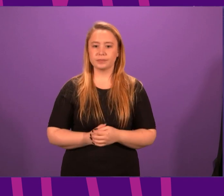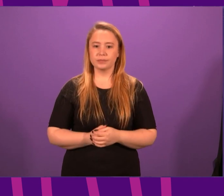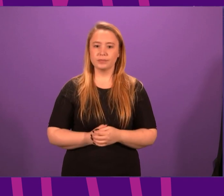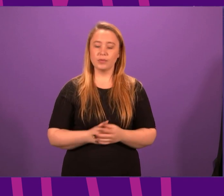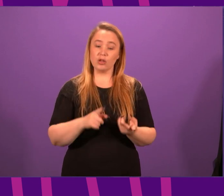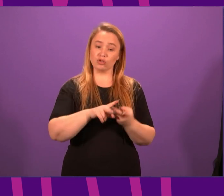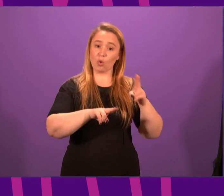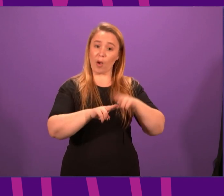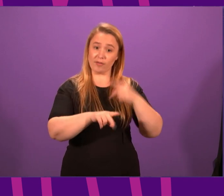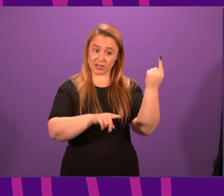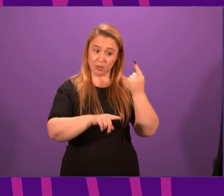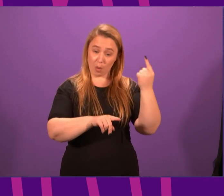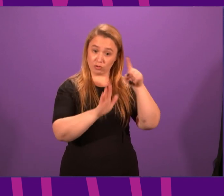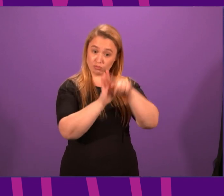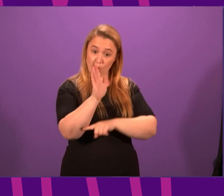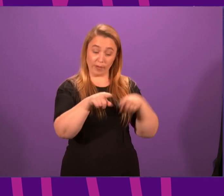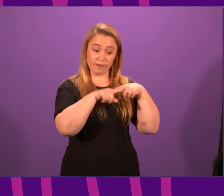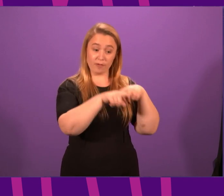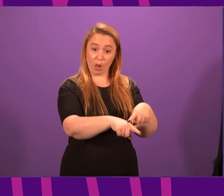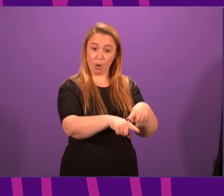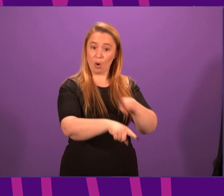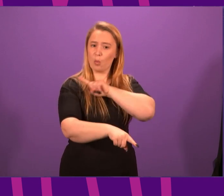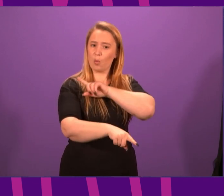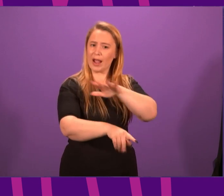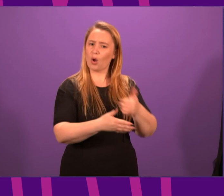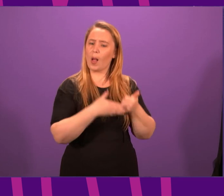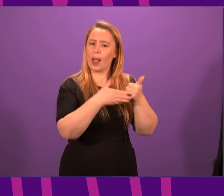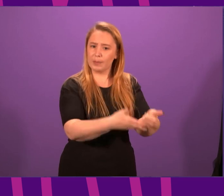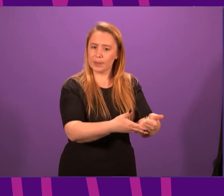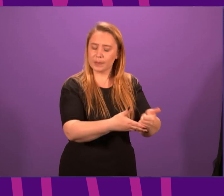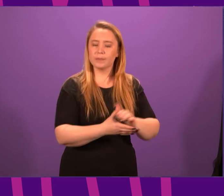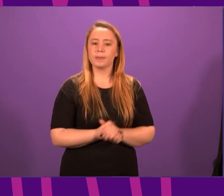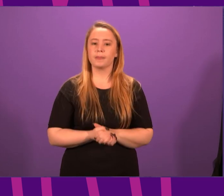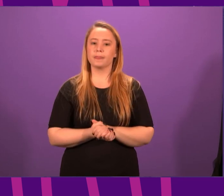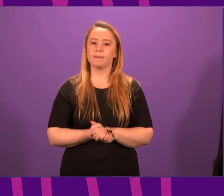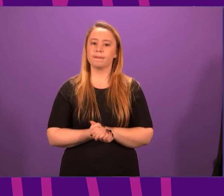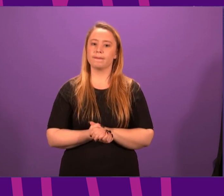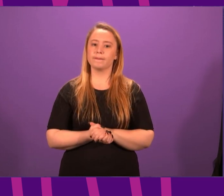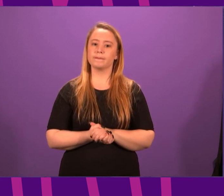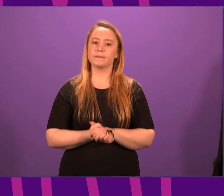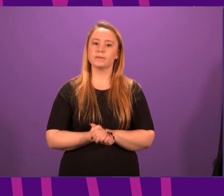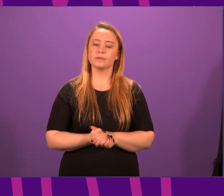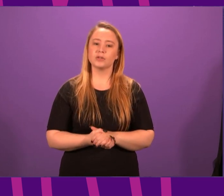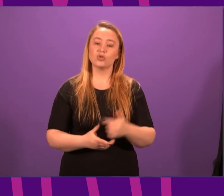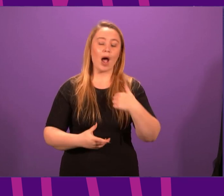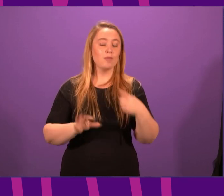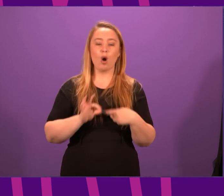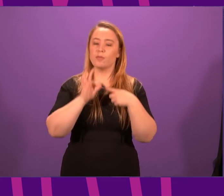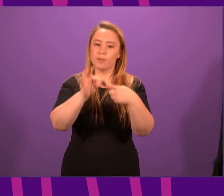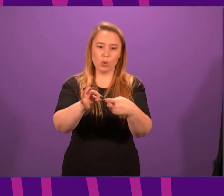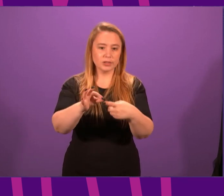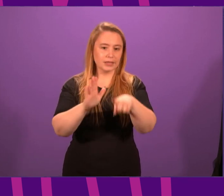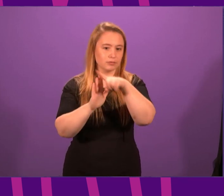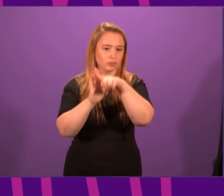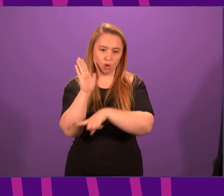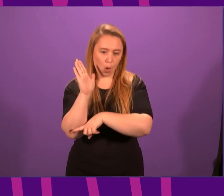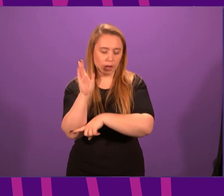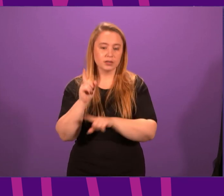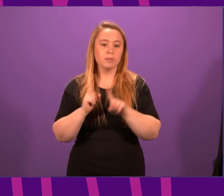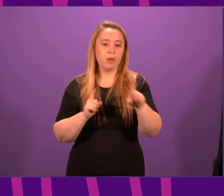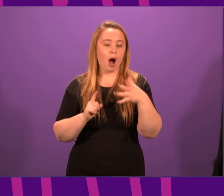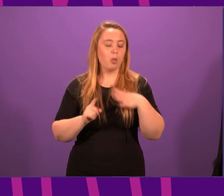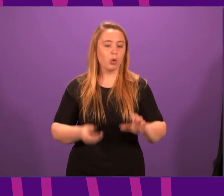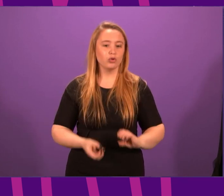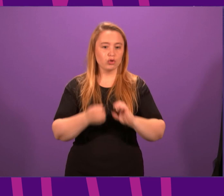rules on the hospitality sector? Now, I'm not proposing these specific measures, but I want us to come up with a plan for